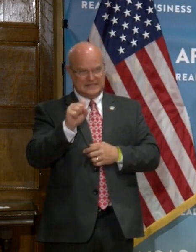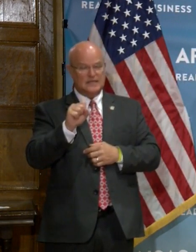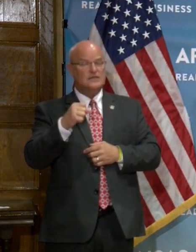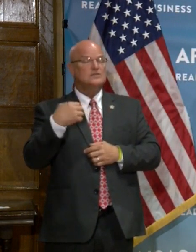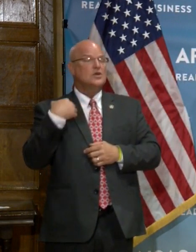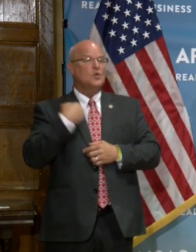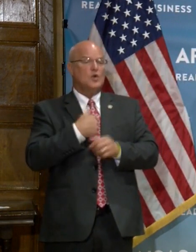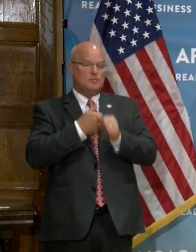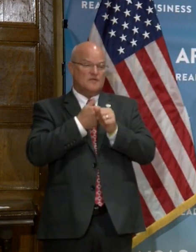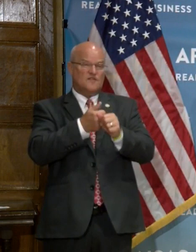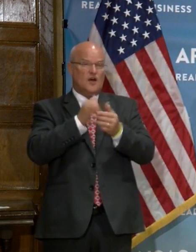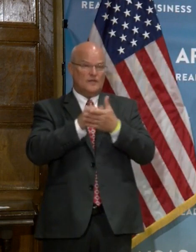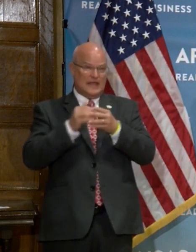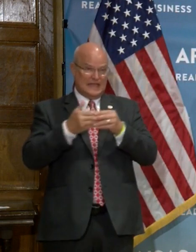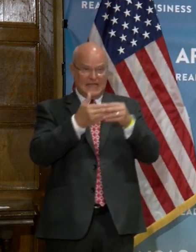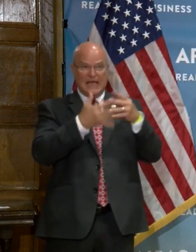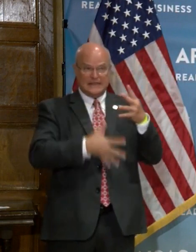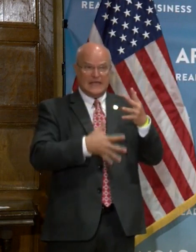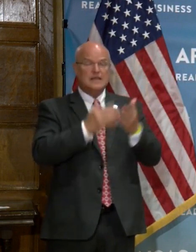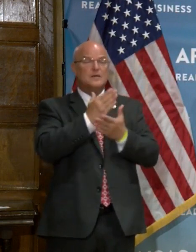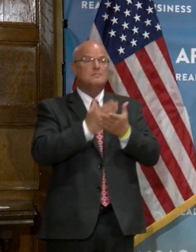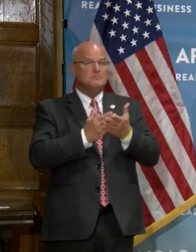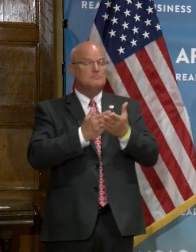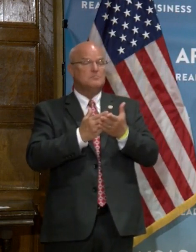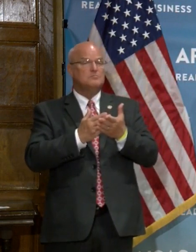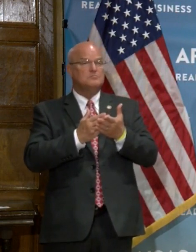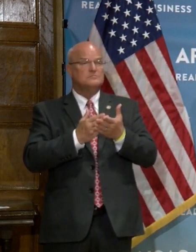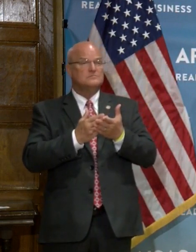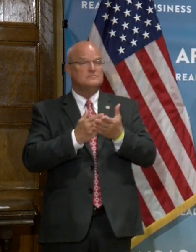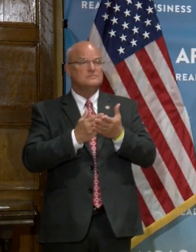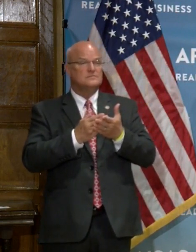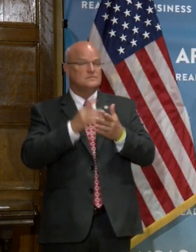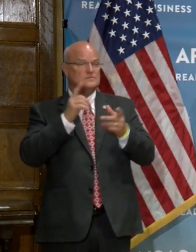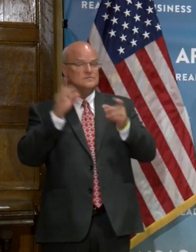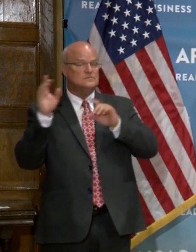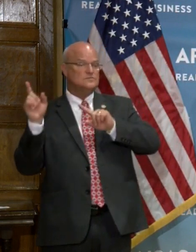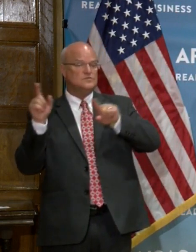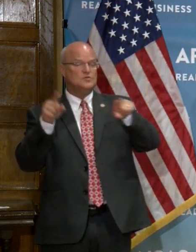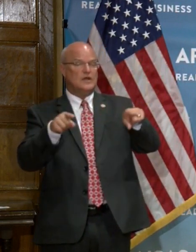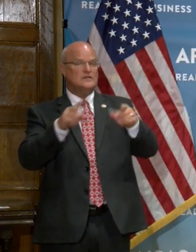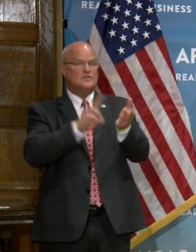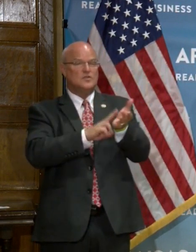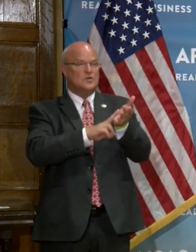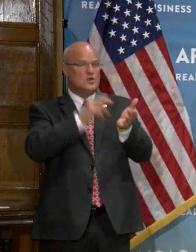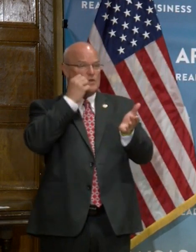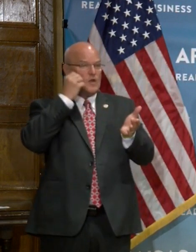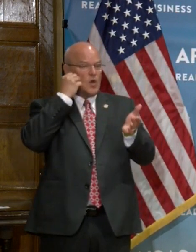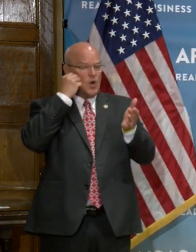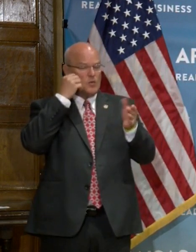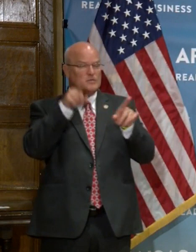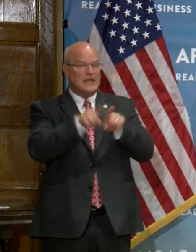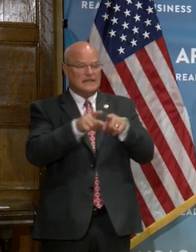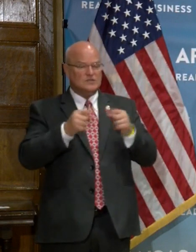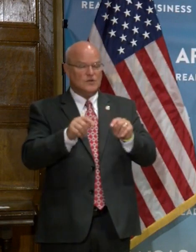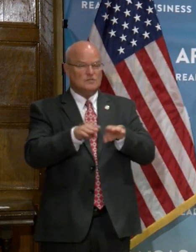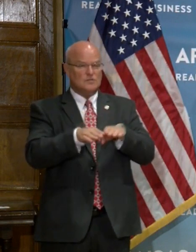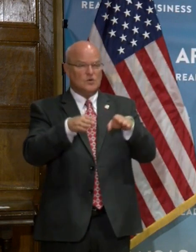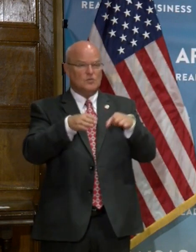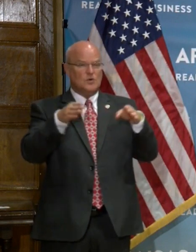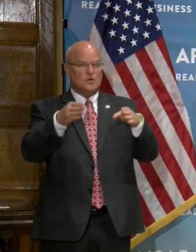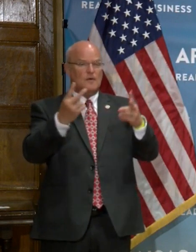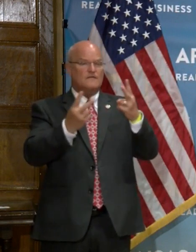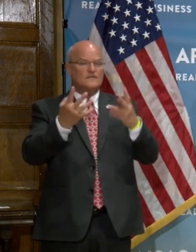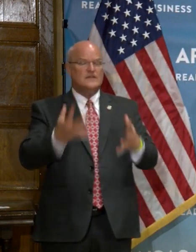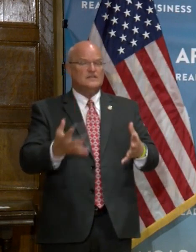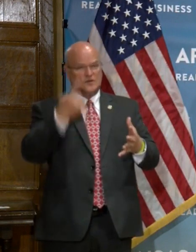will be following that guideline as part of the direction to the nursing homes as they try to open up